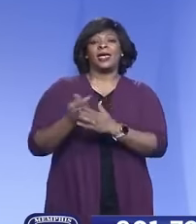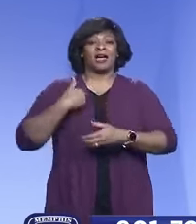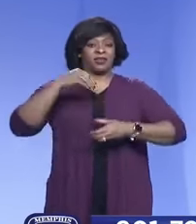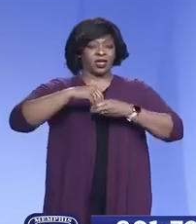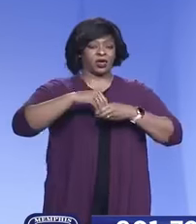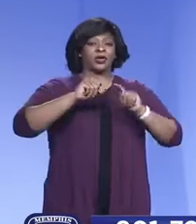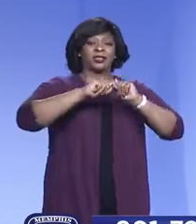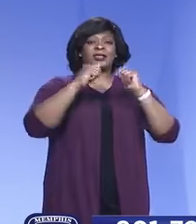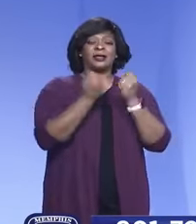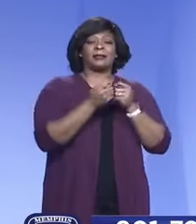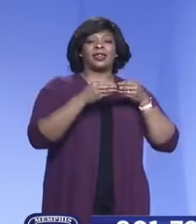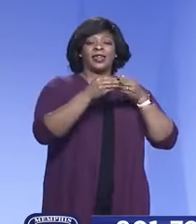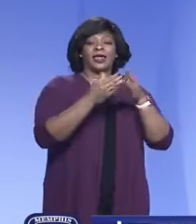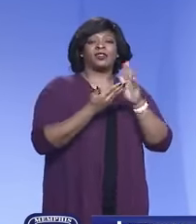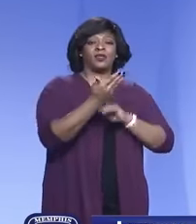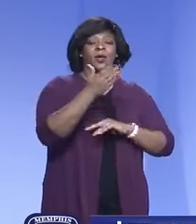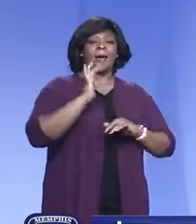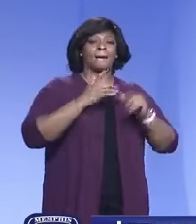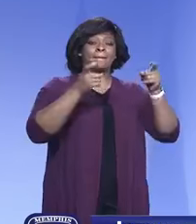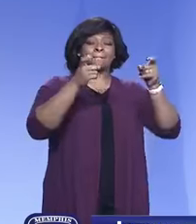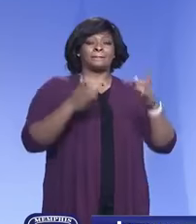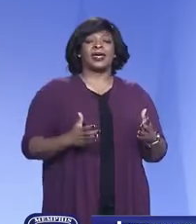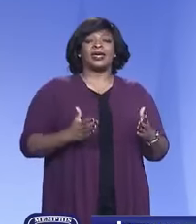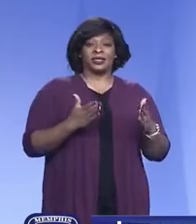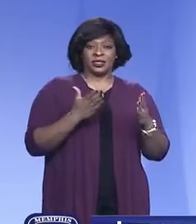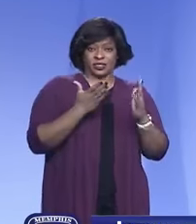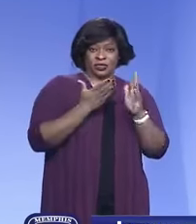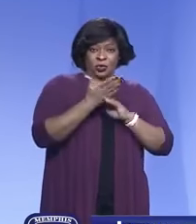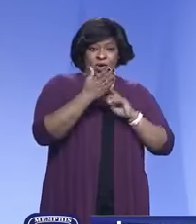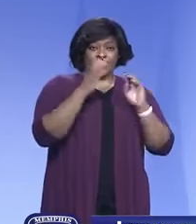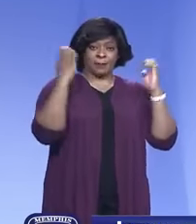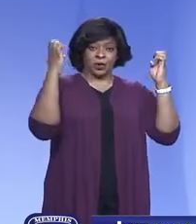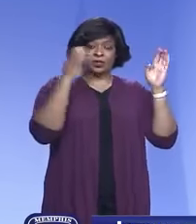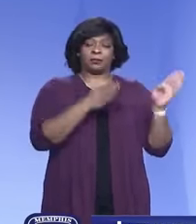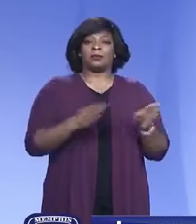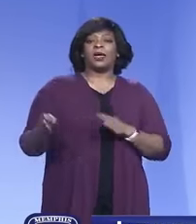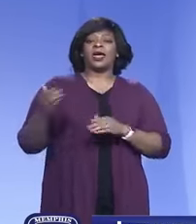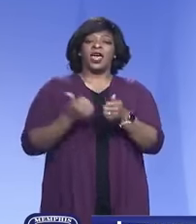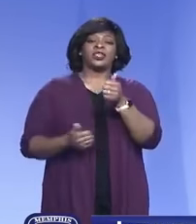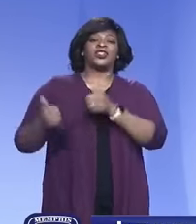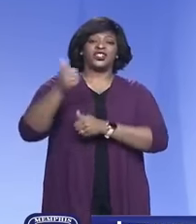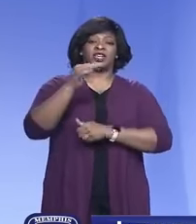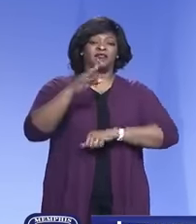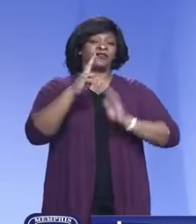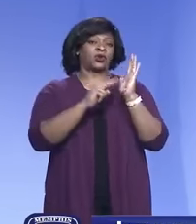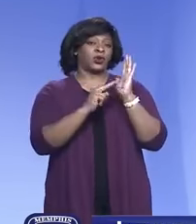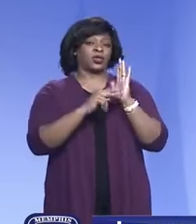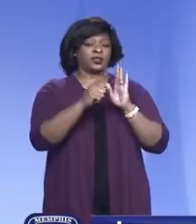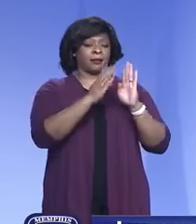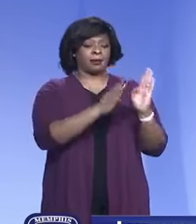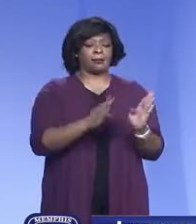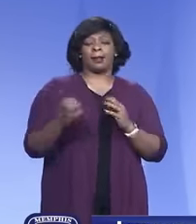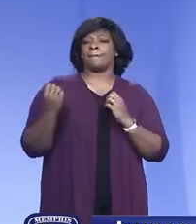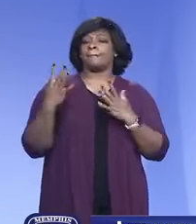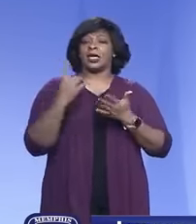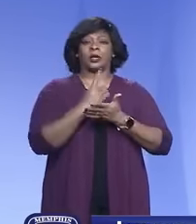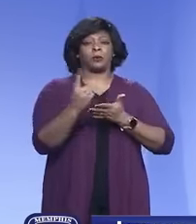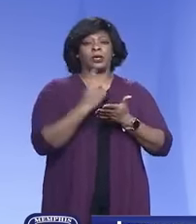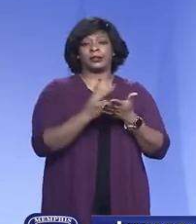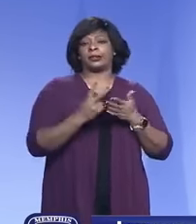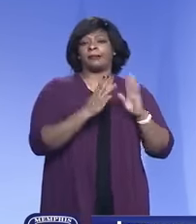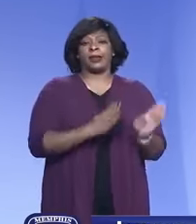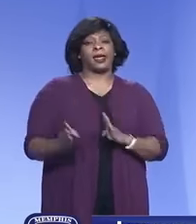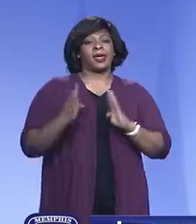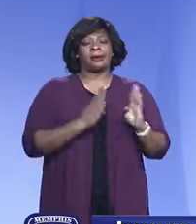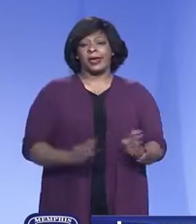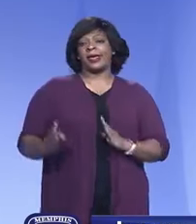that's led by our manager over emergency preparedness and our chief of nursing. They've been planning for many weeks. We